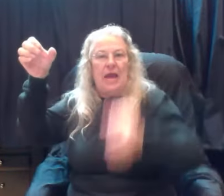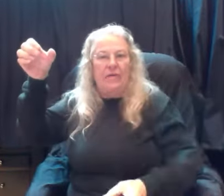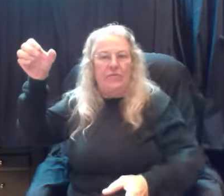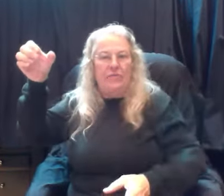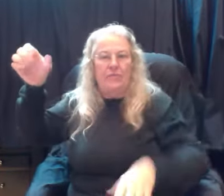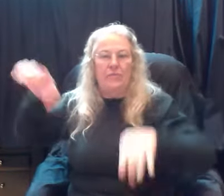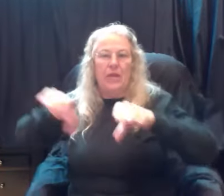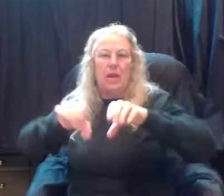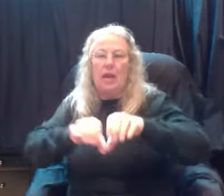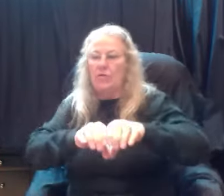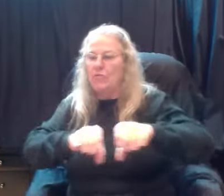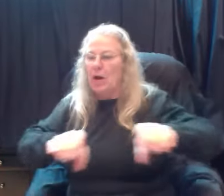and rod.